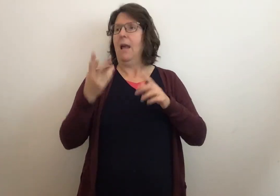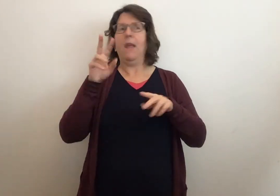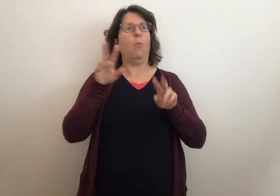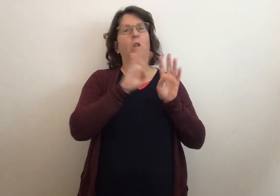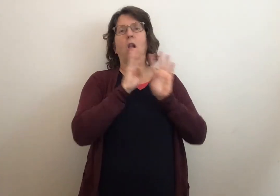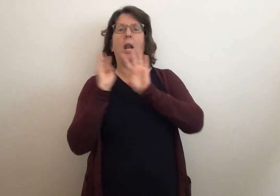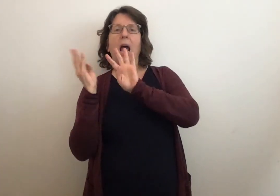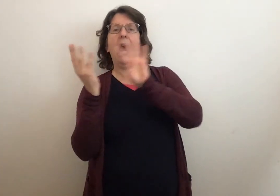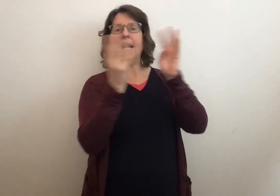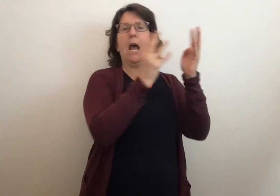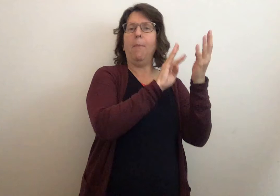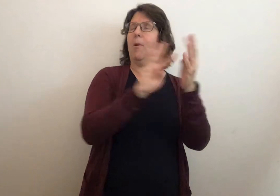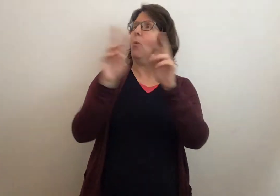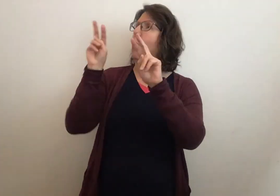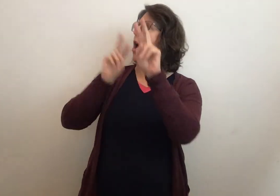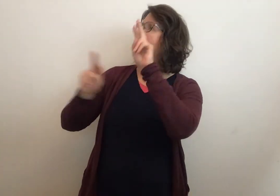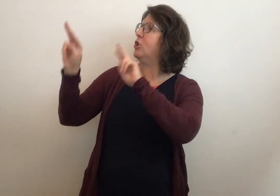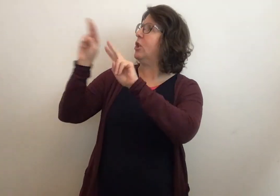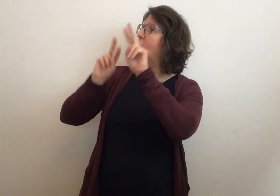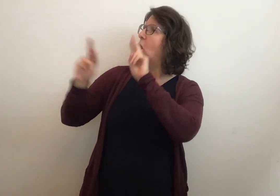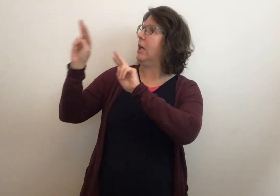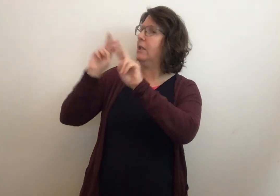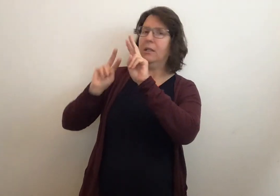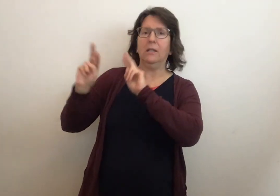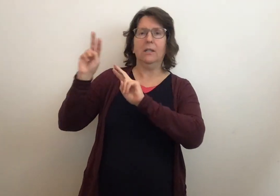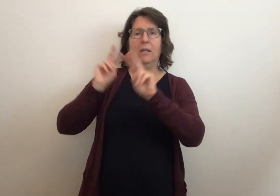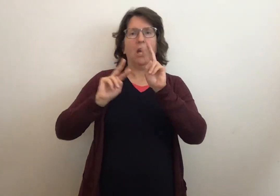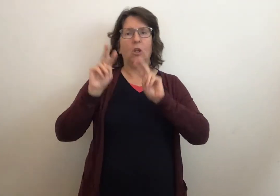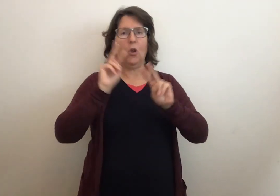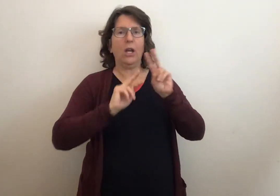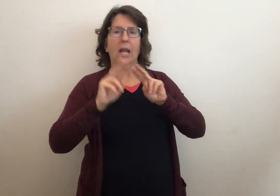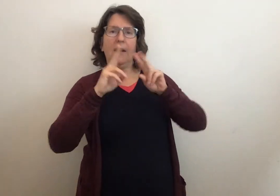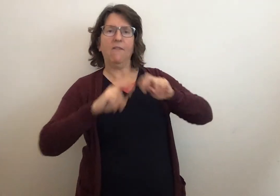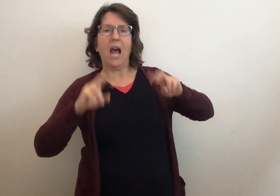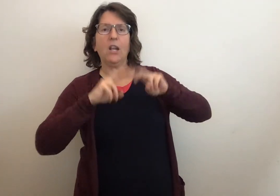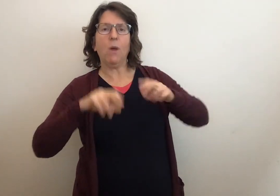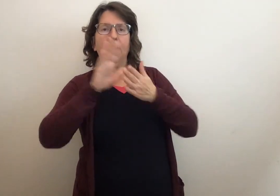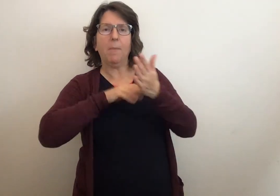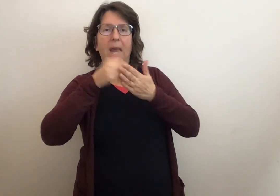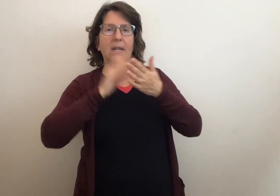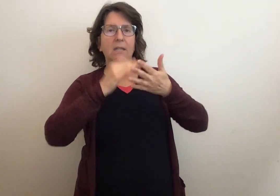and then we're going to line up and watch and look and evaluate the painting.